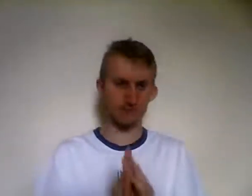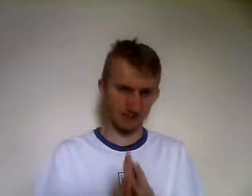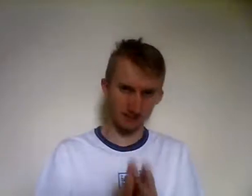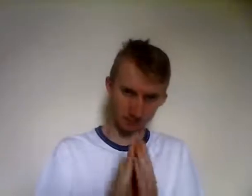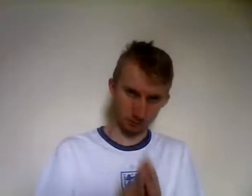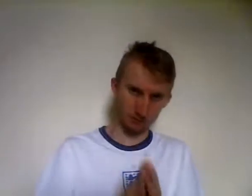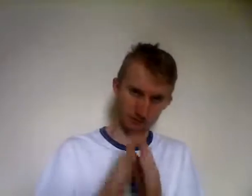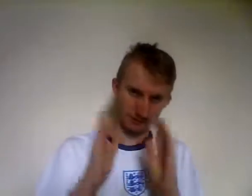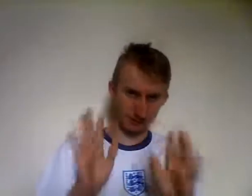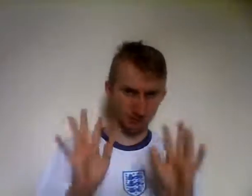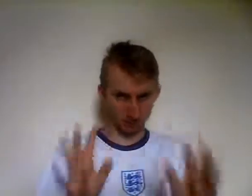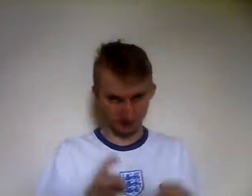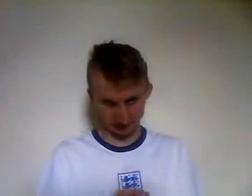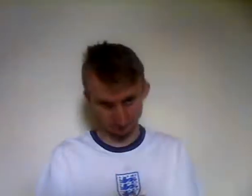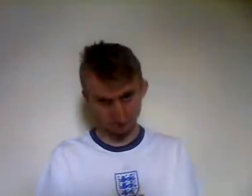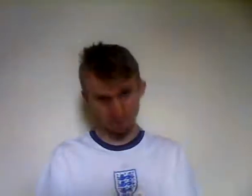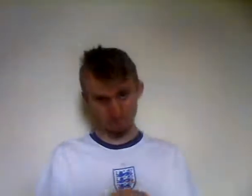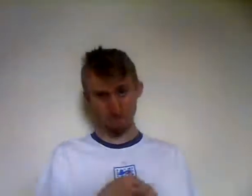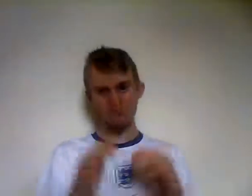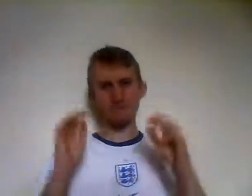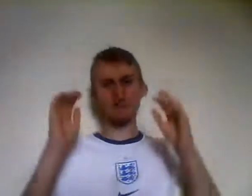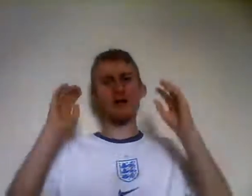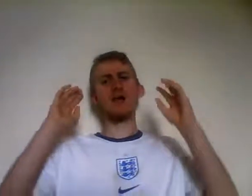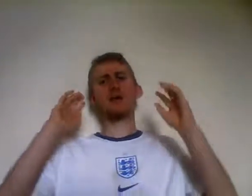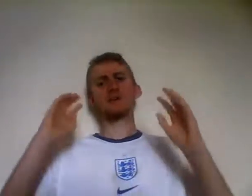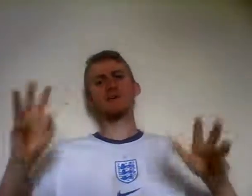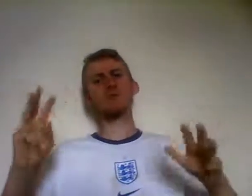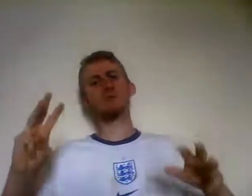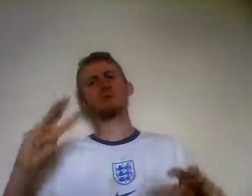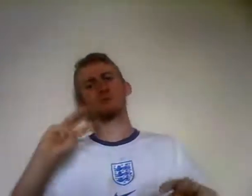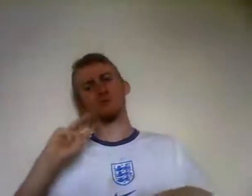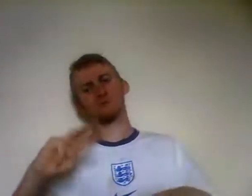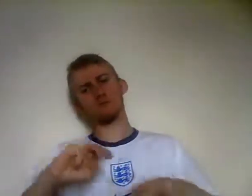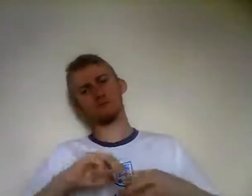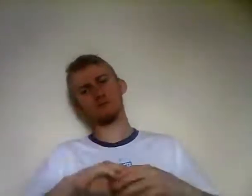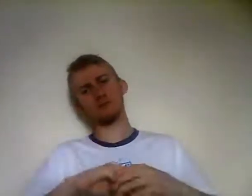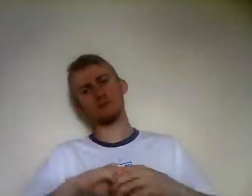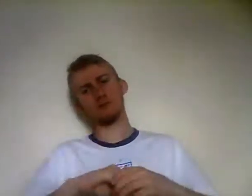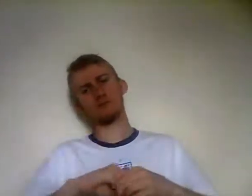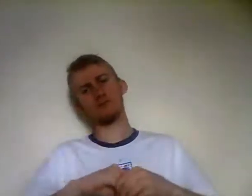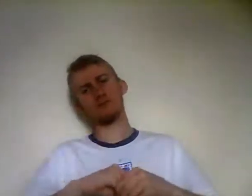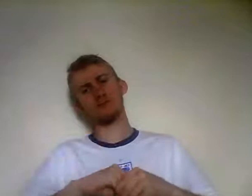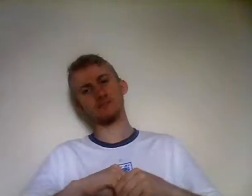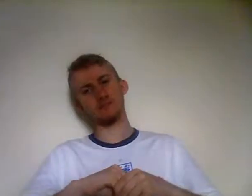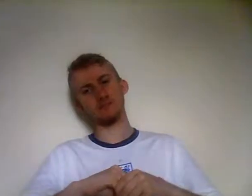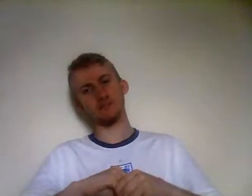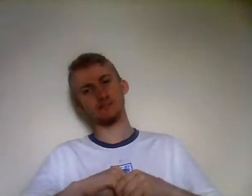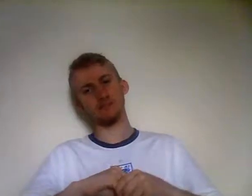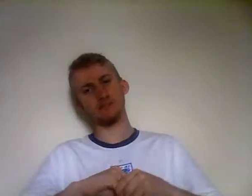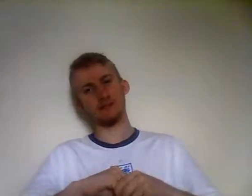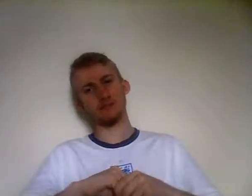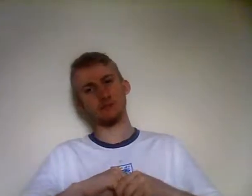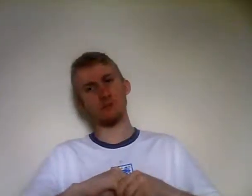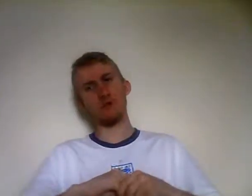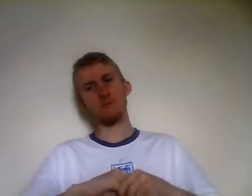the drop by 10 points. The club was dropped 3 points at the end of the season for breaching the annual